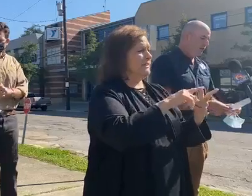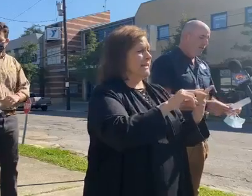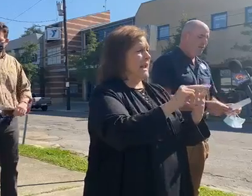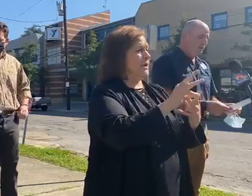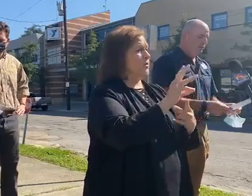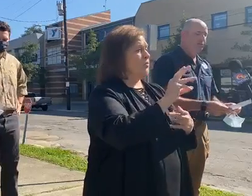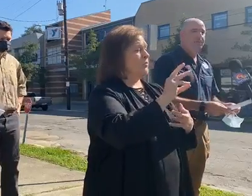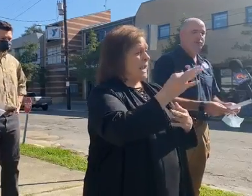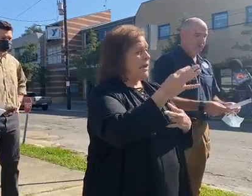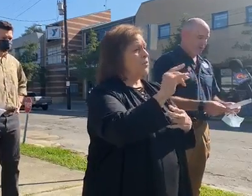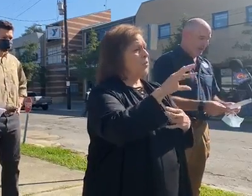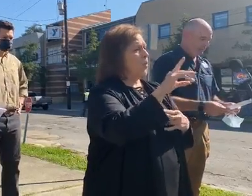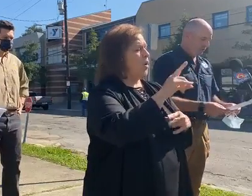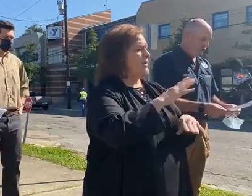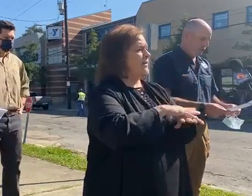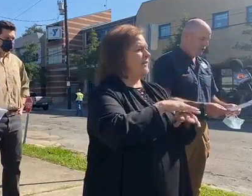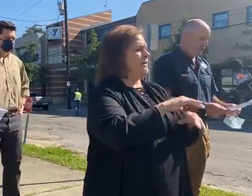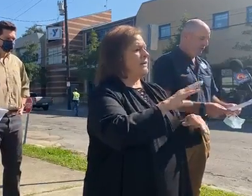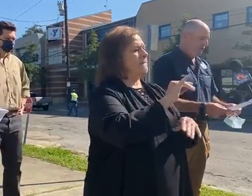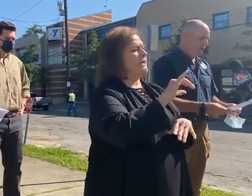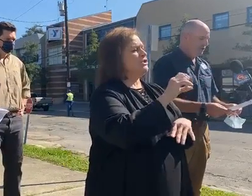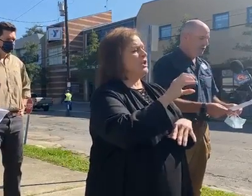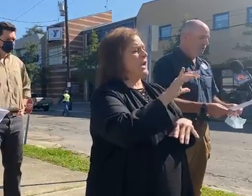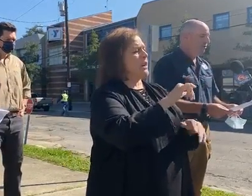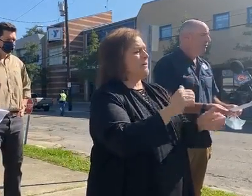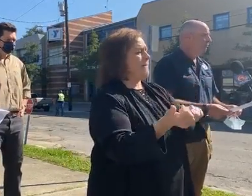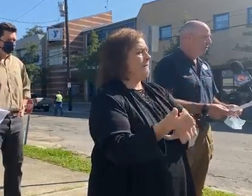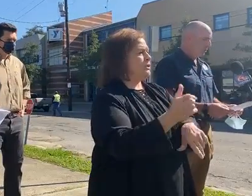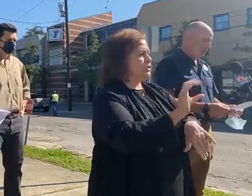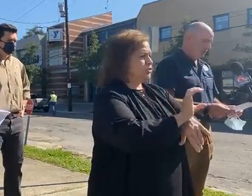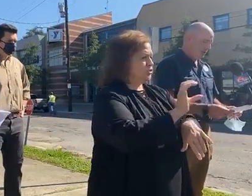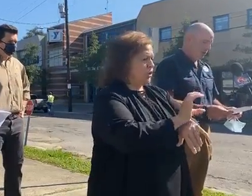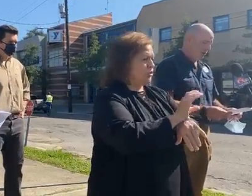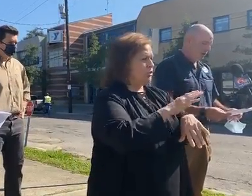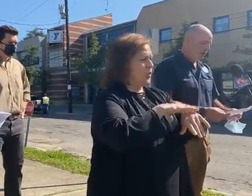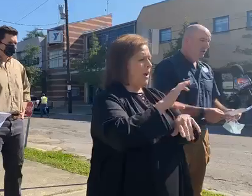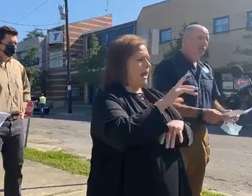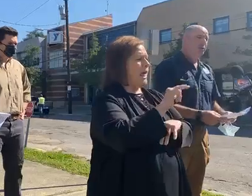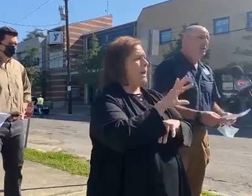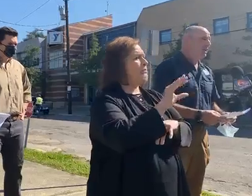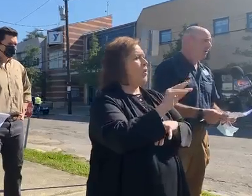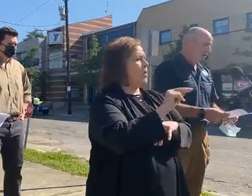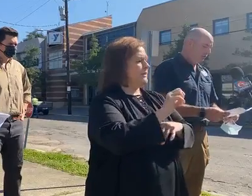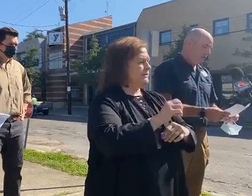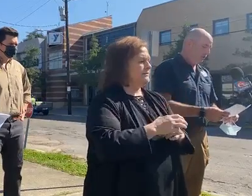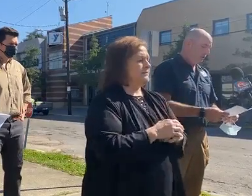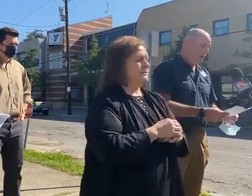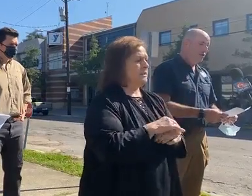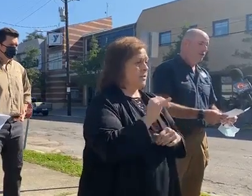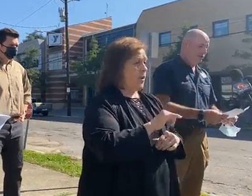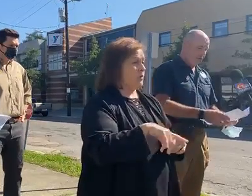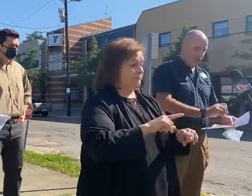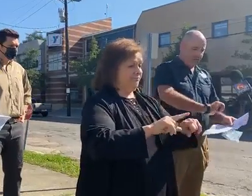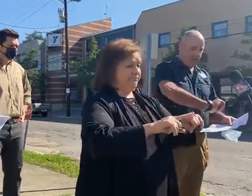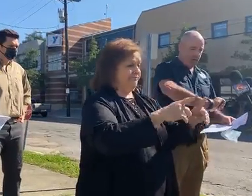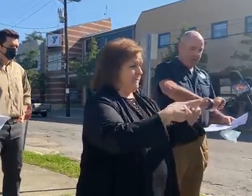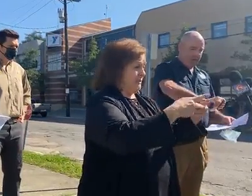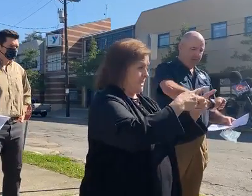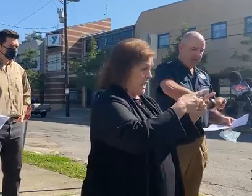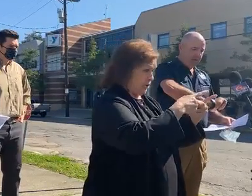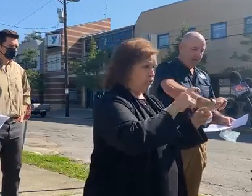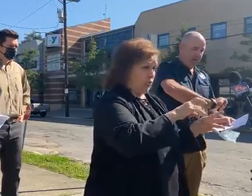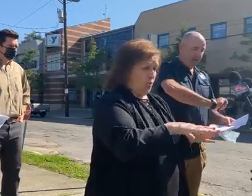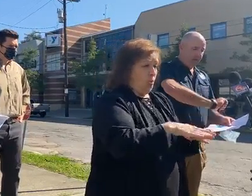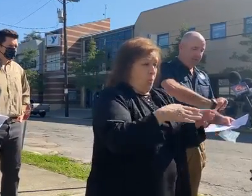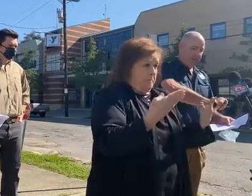Ward at New Philippians Missionary Baptist Church at 5234 North Cleveland. So again, those locations should be